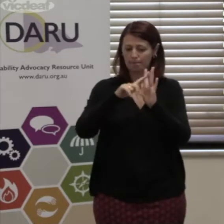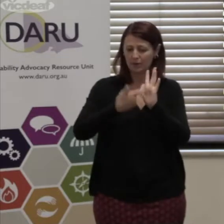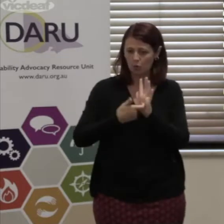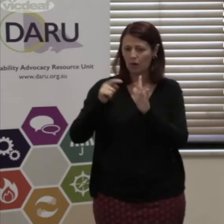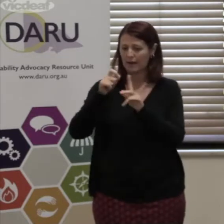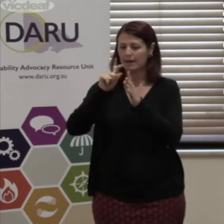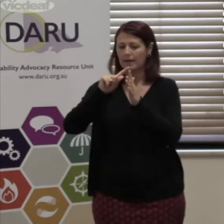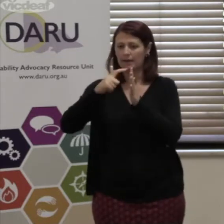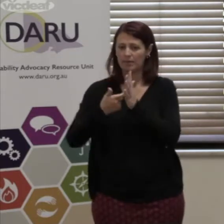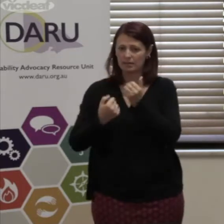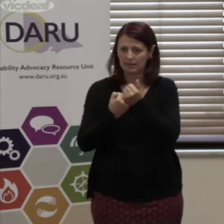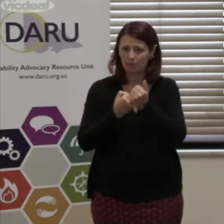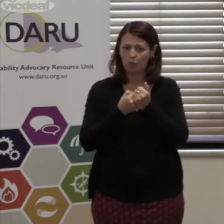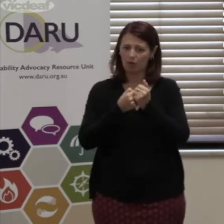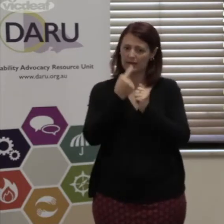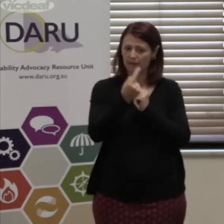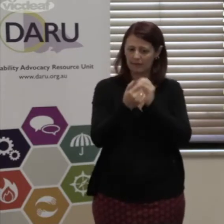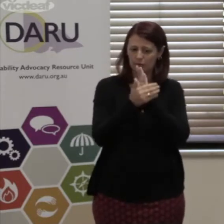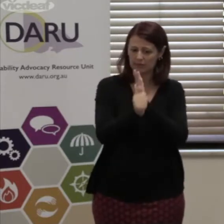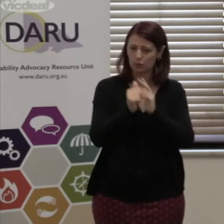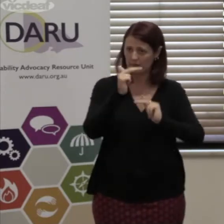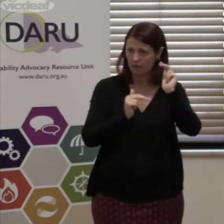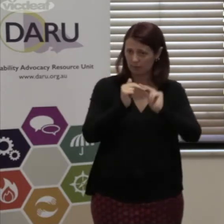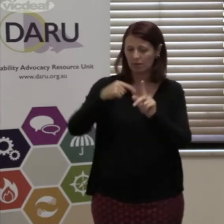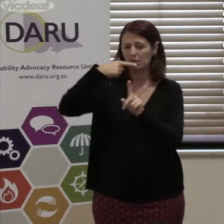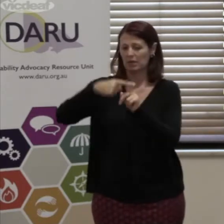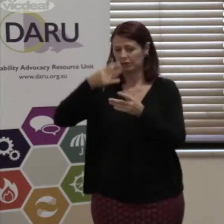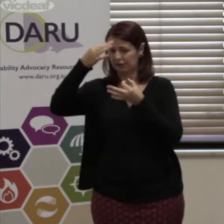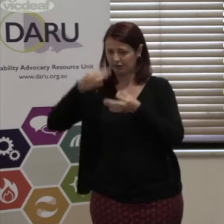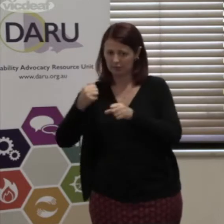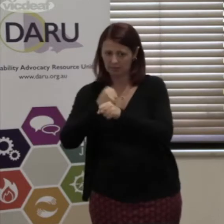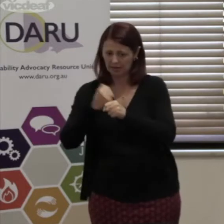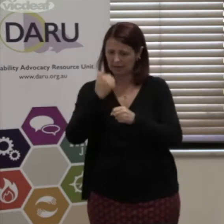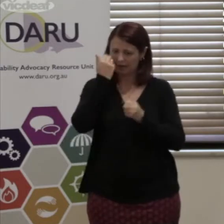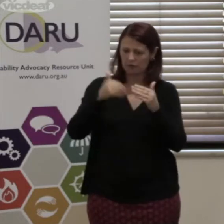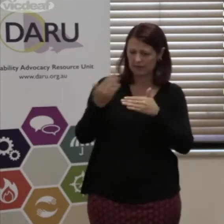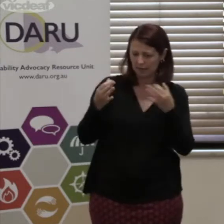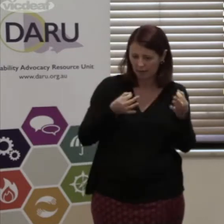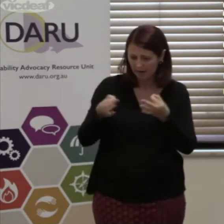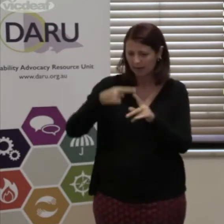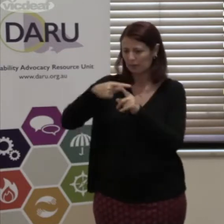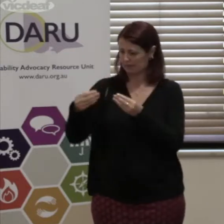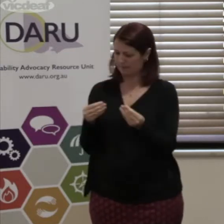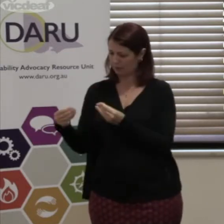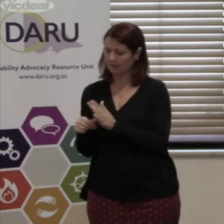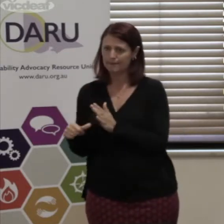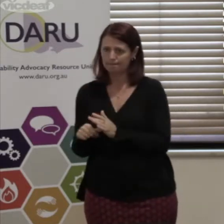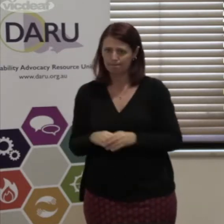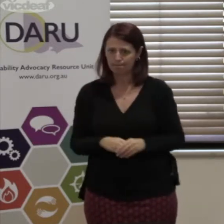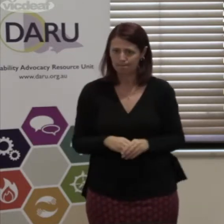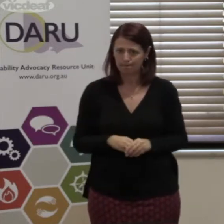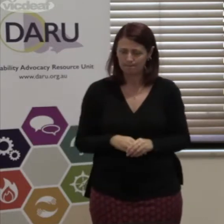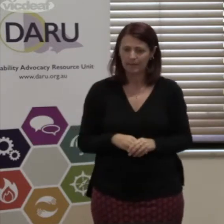support and individual skill development, and assistance with decision-making, daily planning and budgeting. And